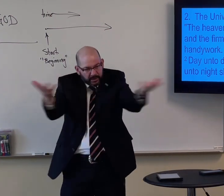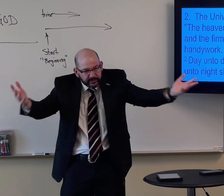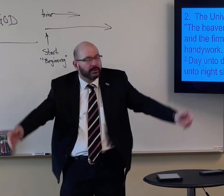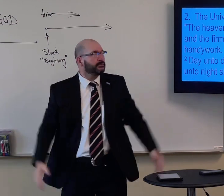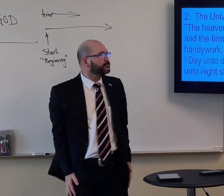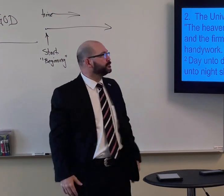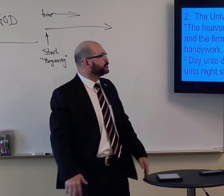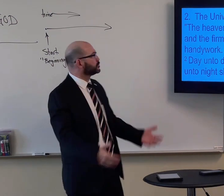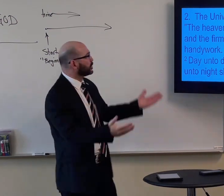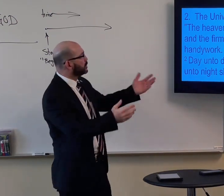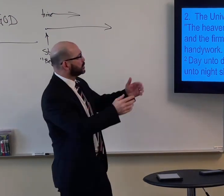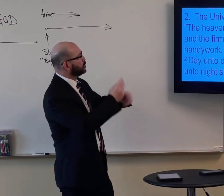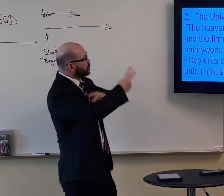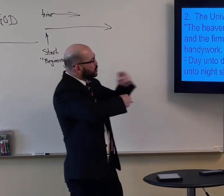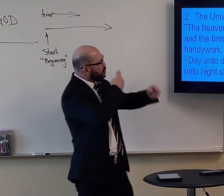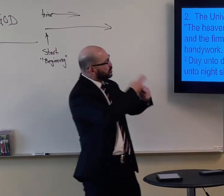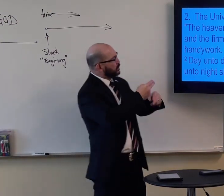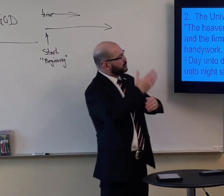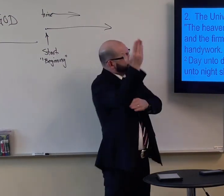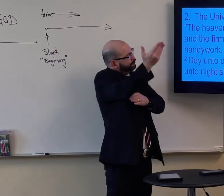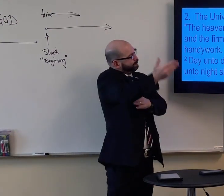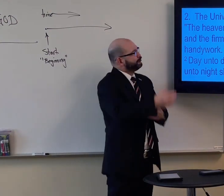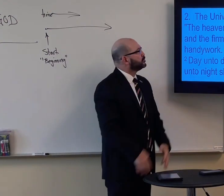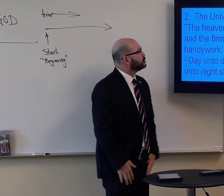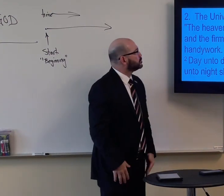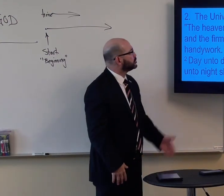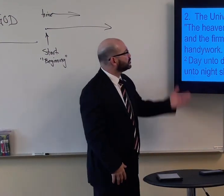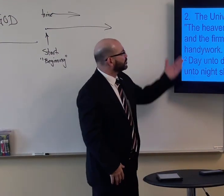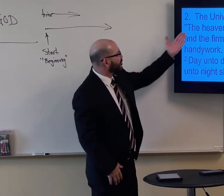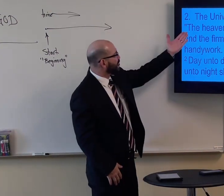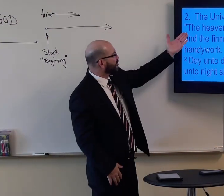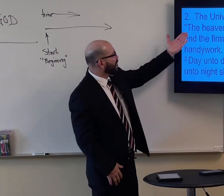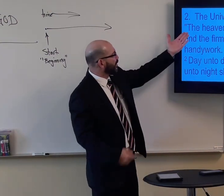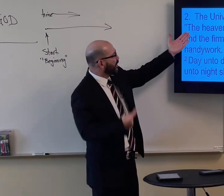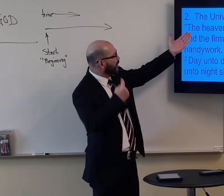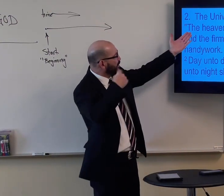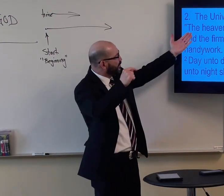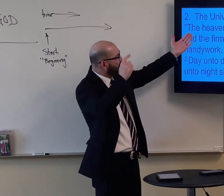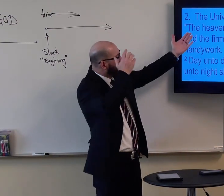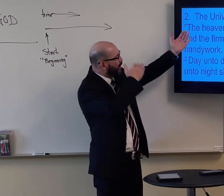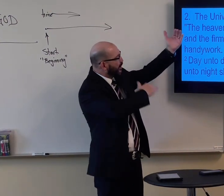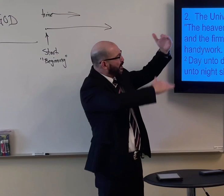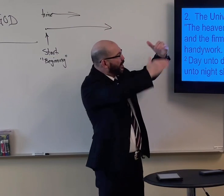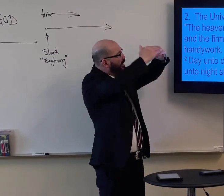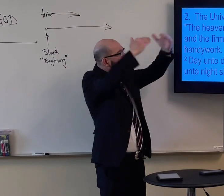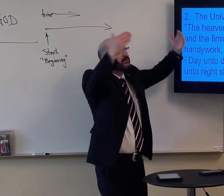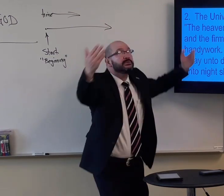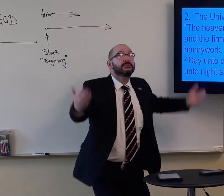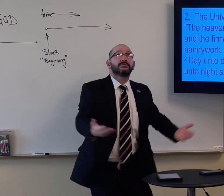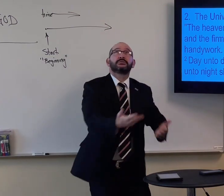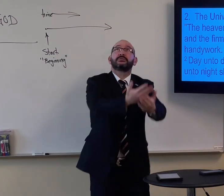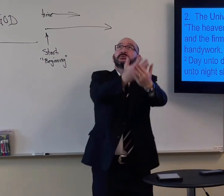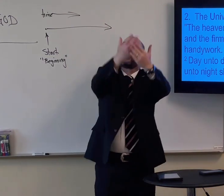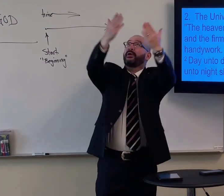and know everything. The universe, the Bible says, the heavens declare